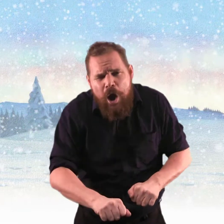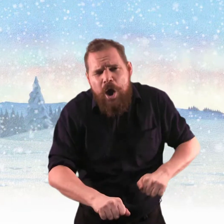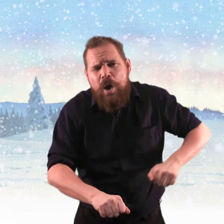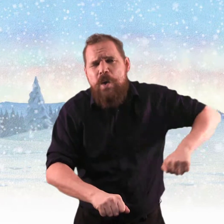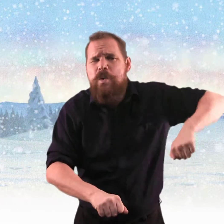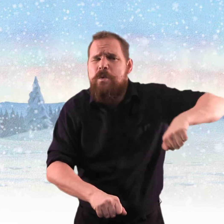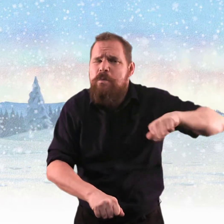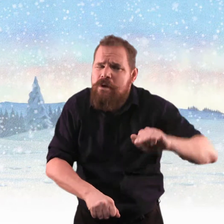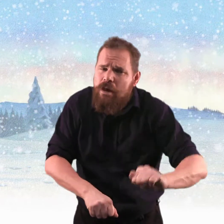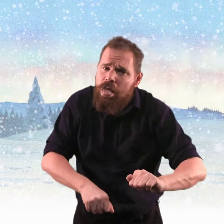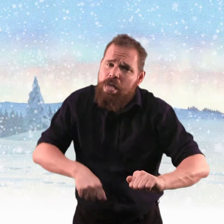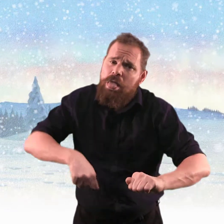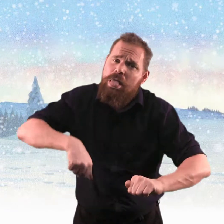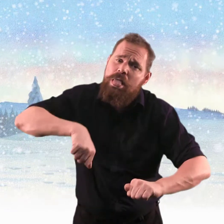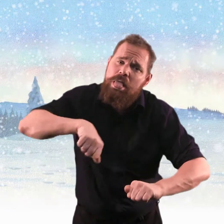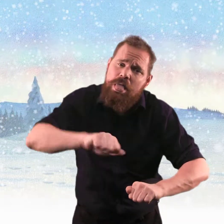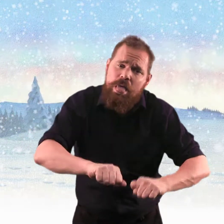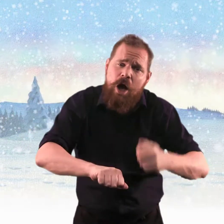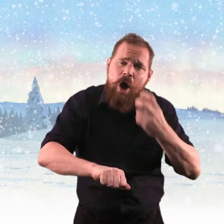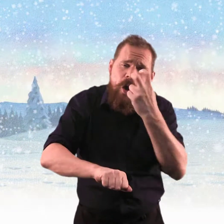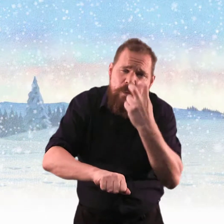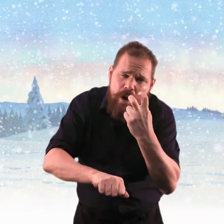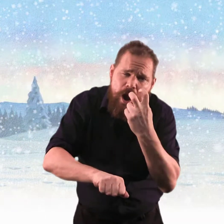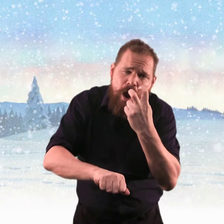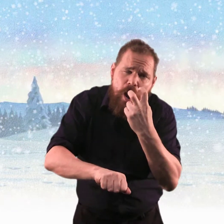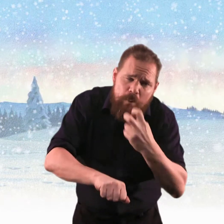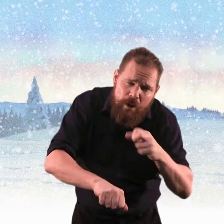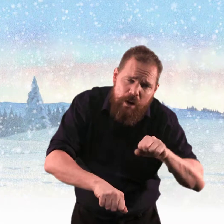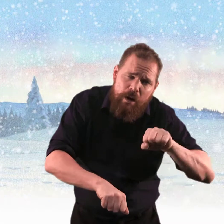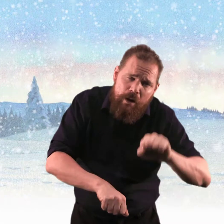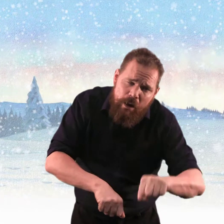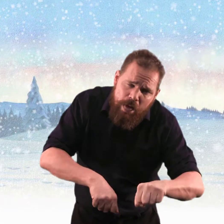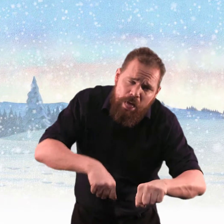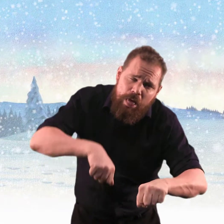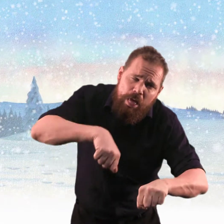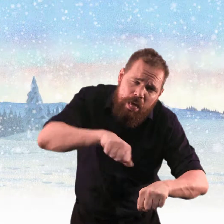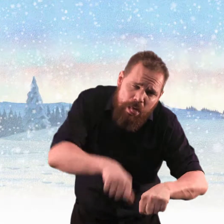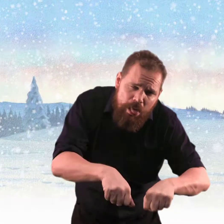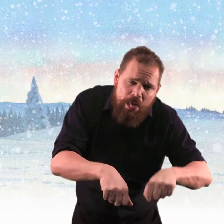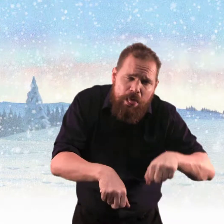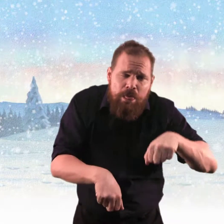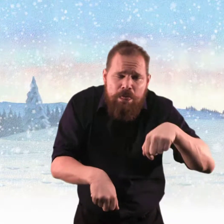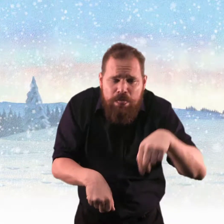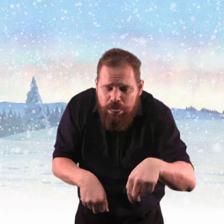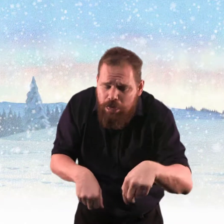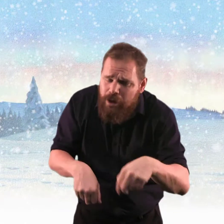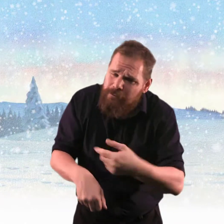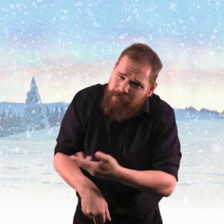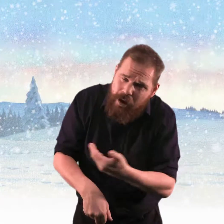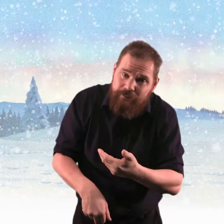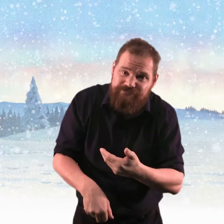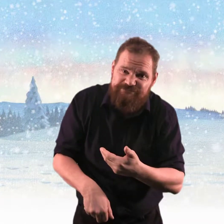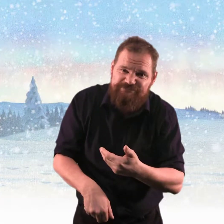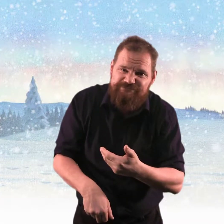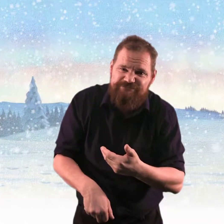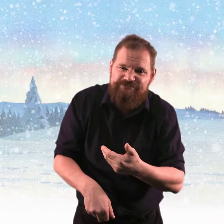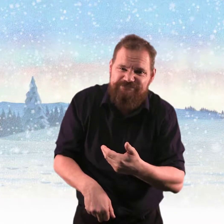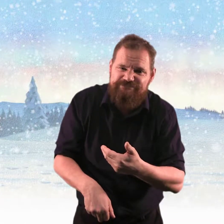and older and more tired. And then one day, he died.